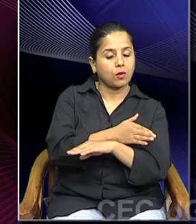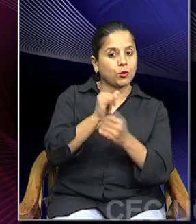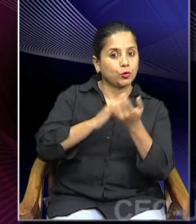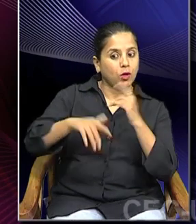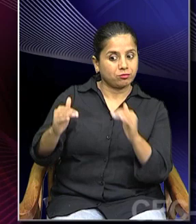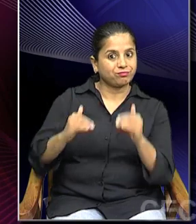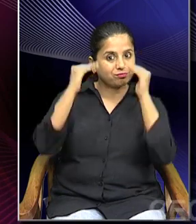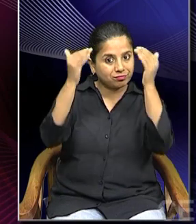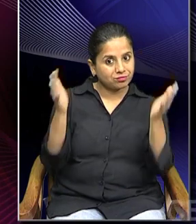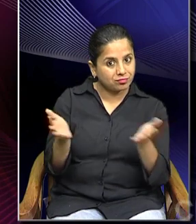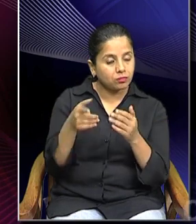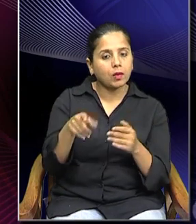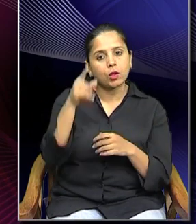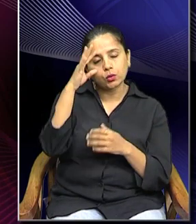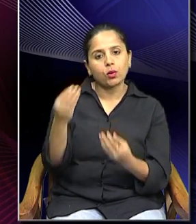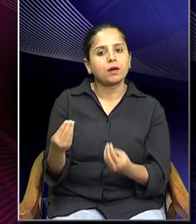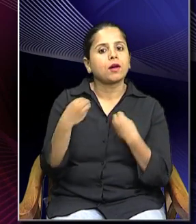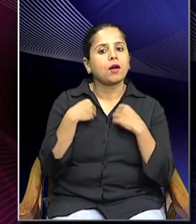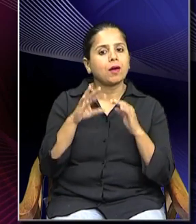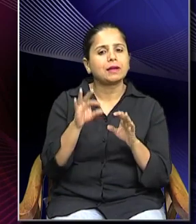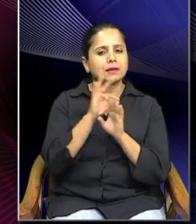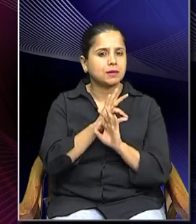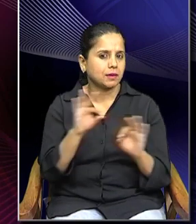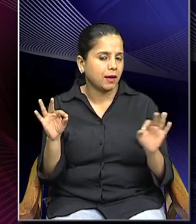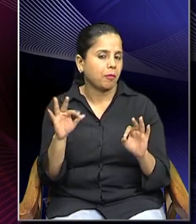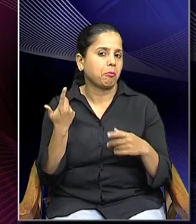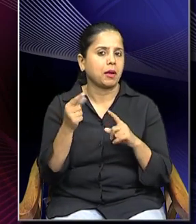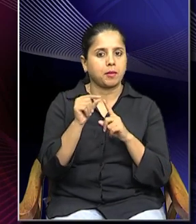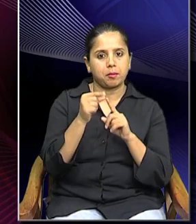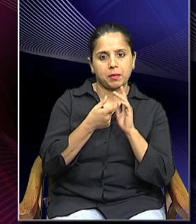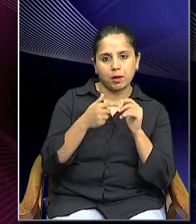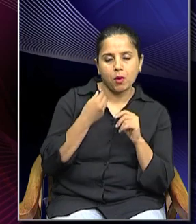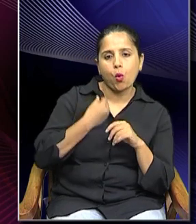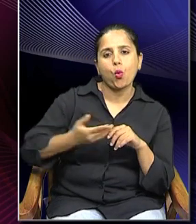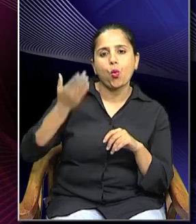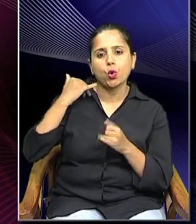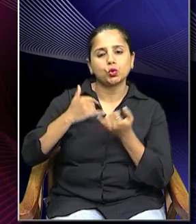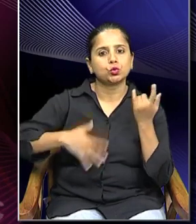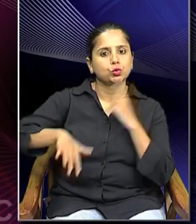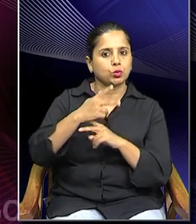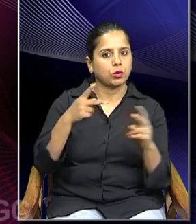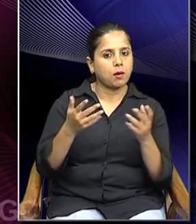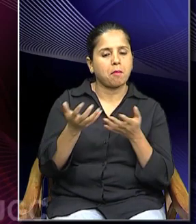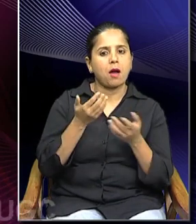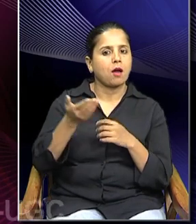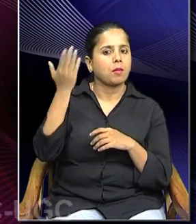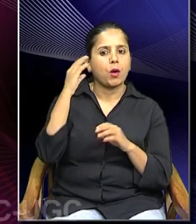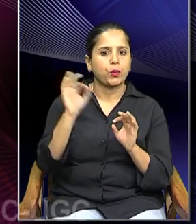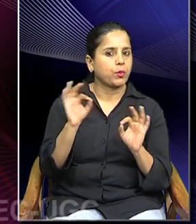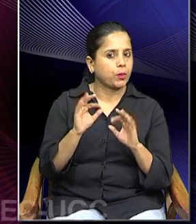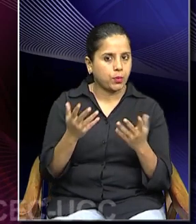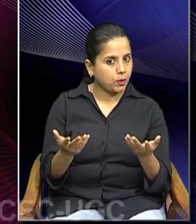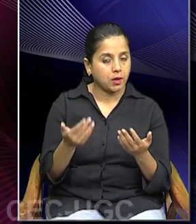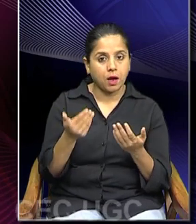society gives us the theory that simple, primitive, old age society, the market was not present.